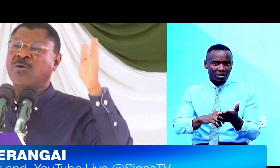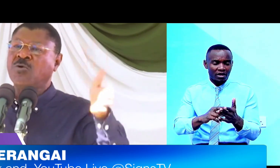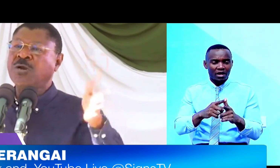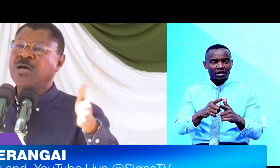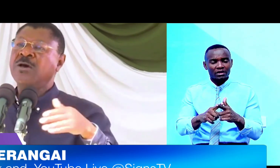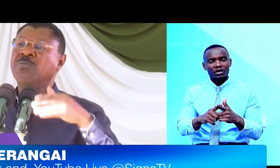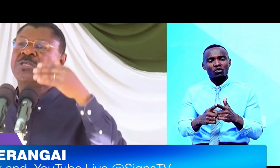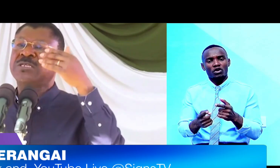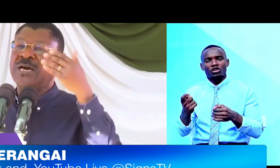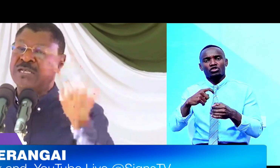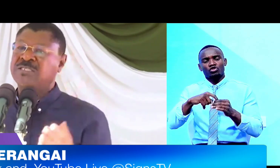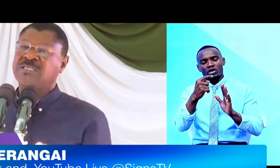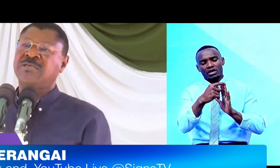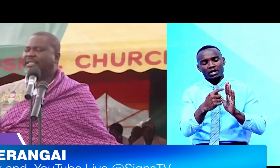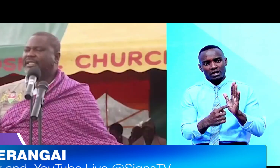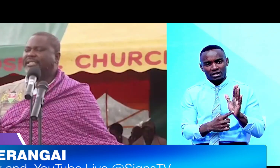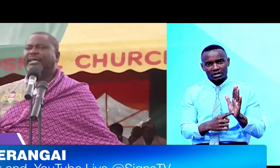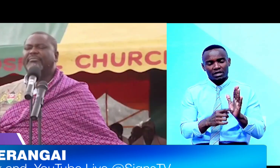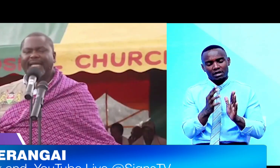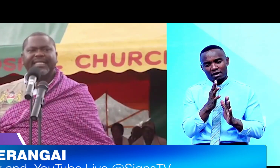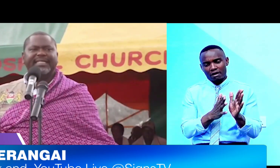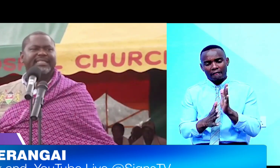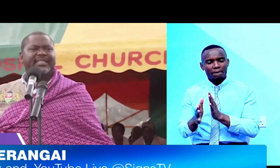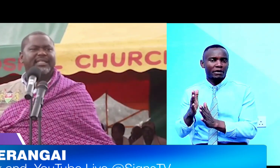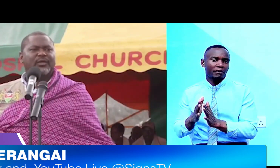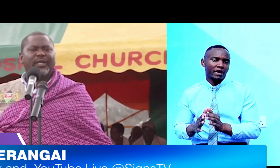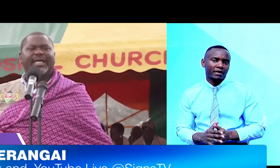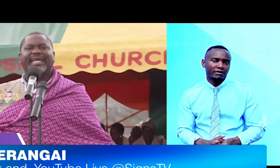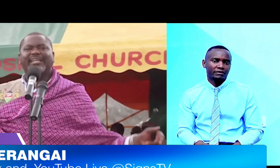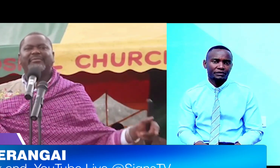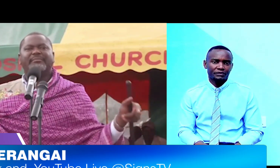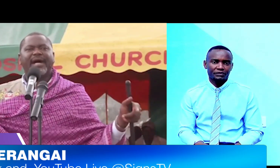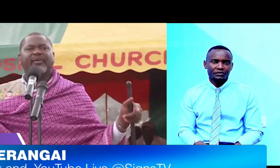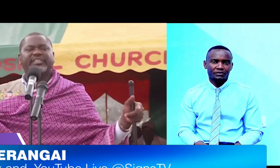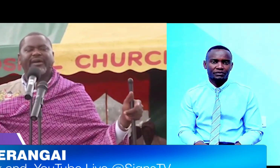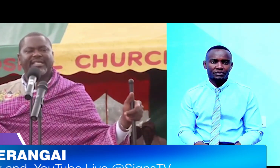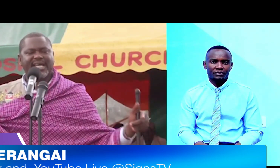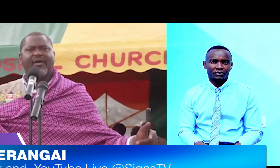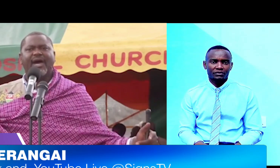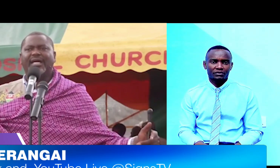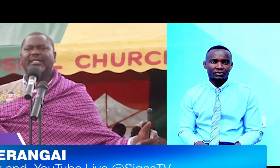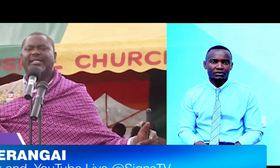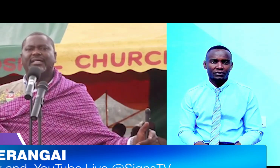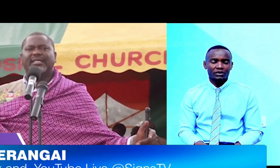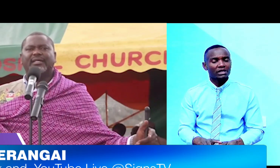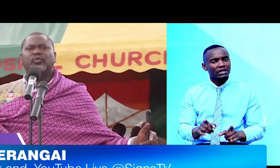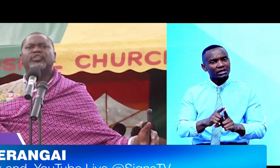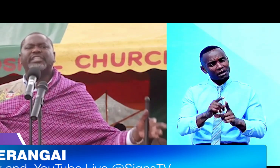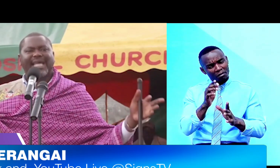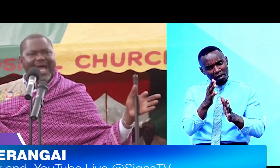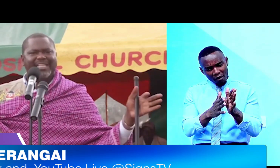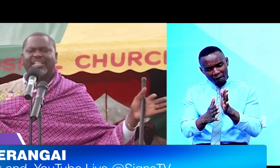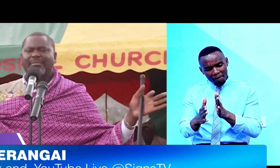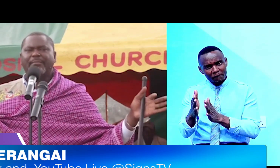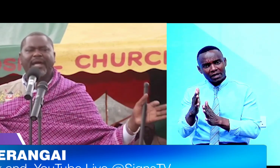kura, mjitayarishe. Jameni, wekeni mipango sawa sawa, kujitayarisha